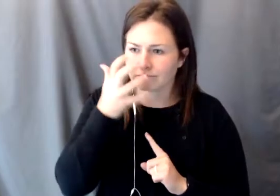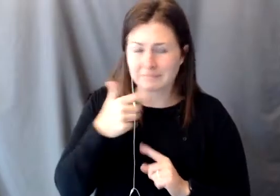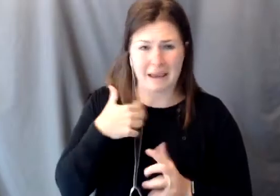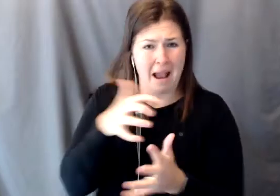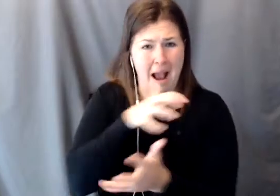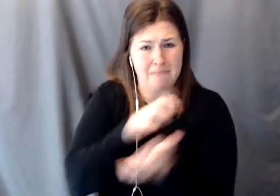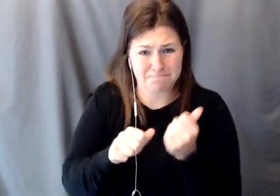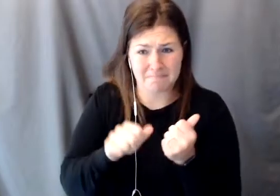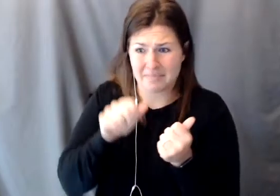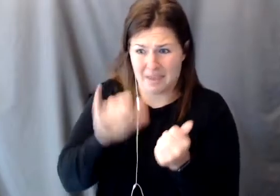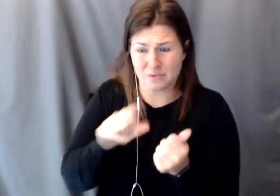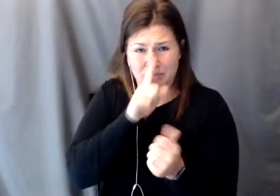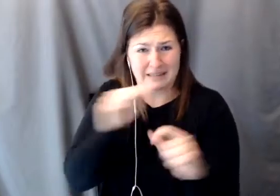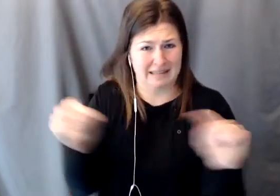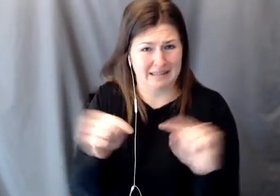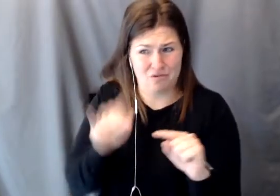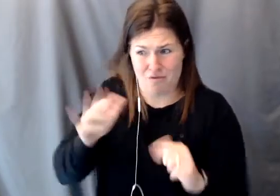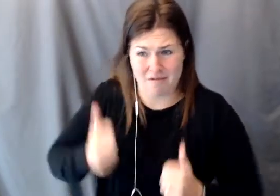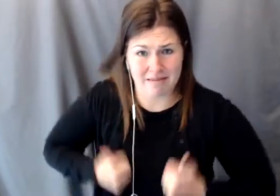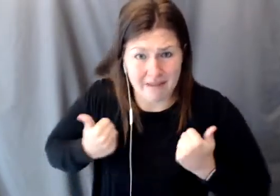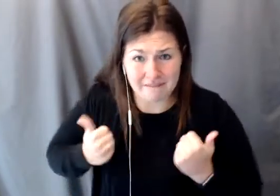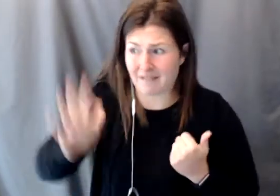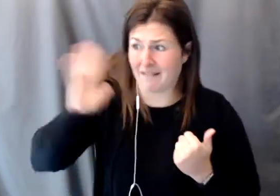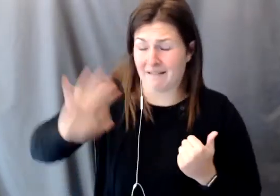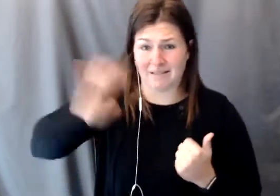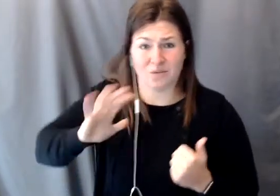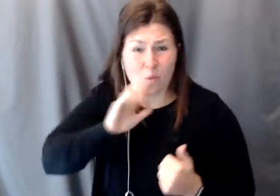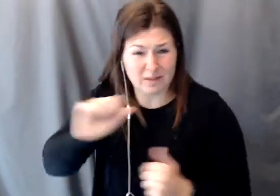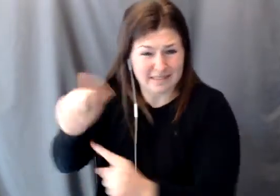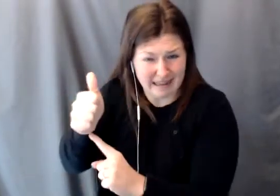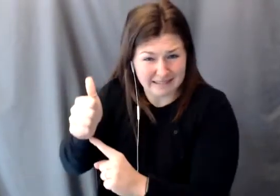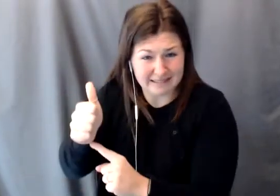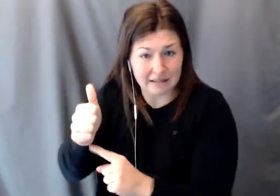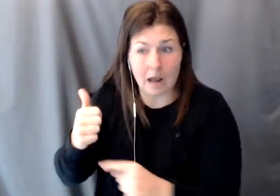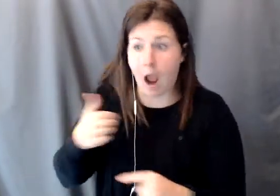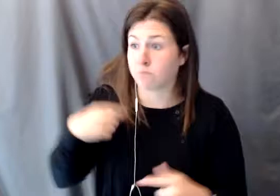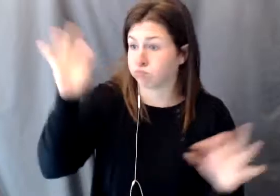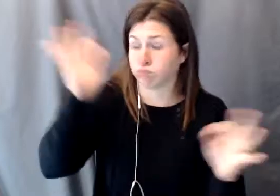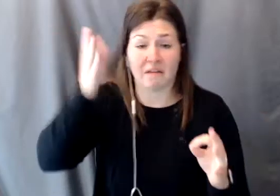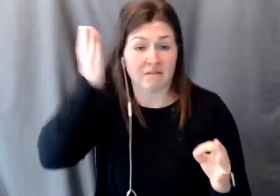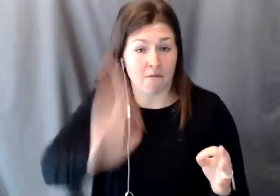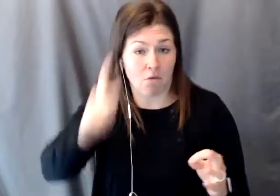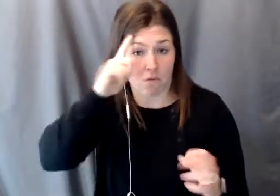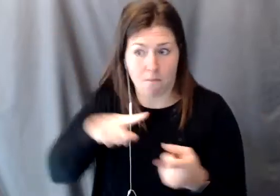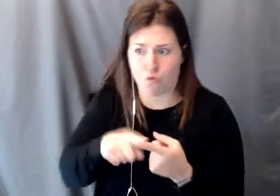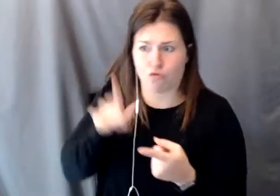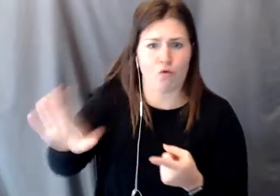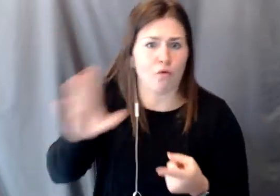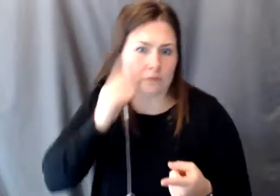caused to people that I didn't even know about, totally unaware, you know, never gave it a second thought. They were just the kids, you know, the